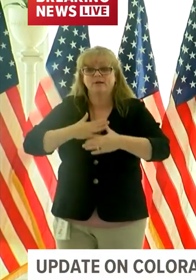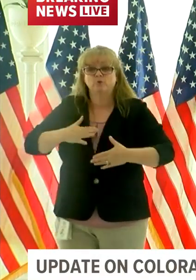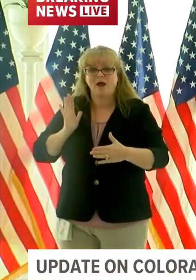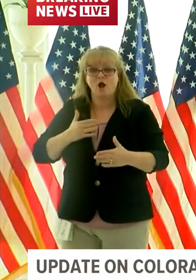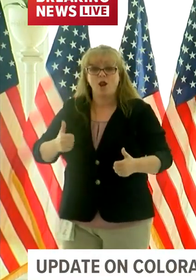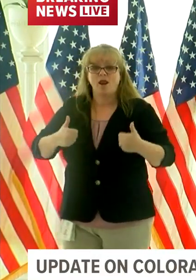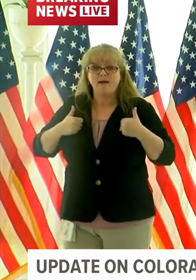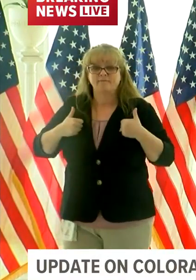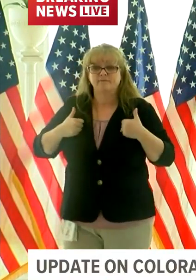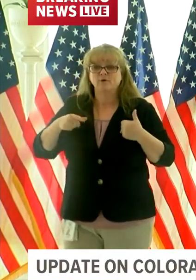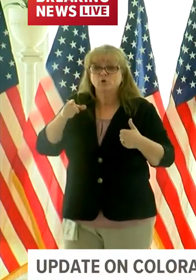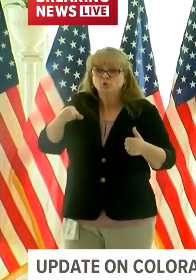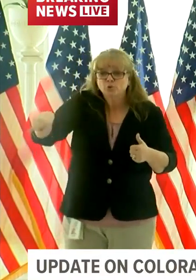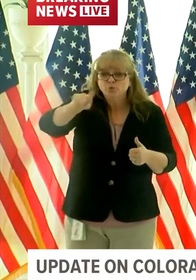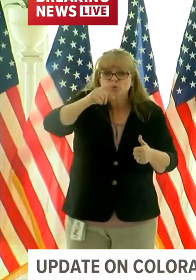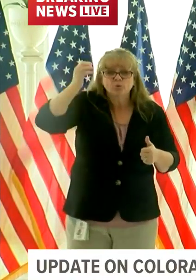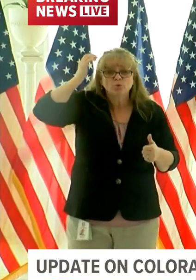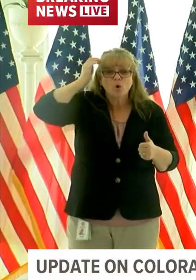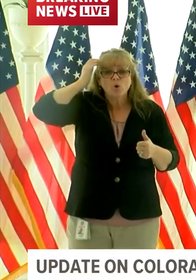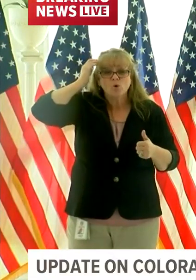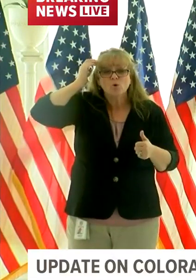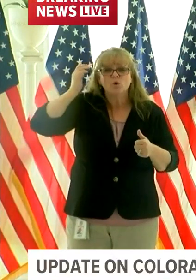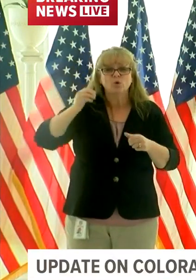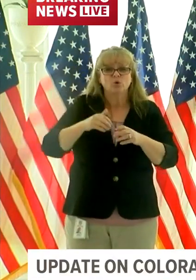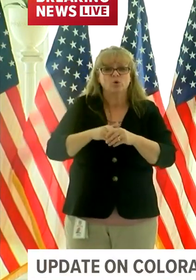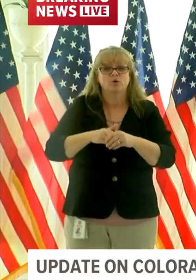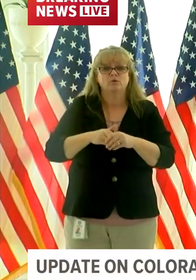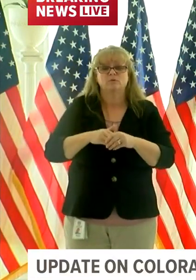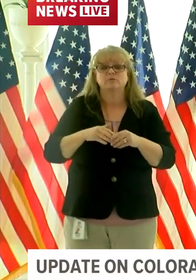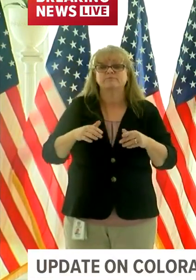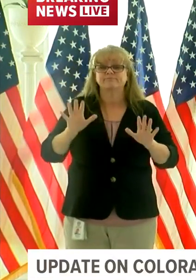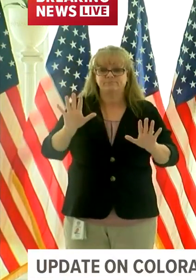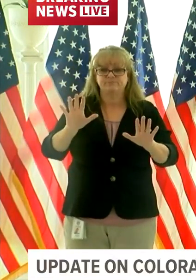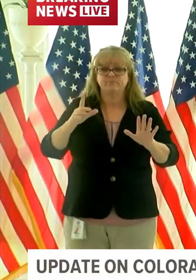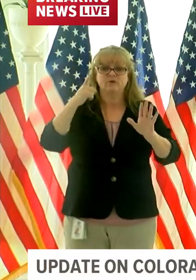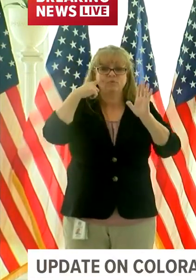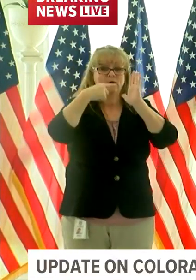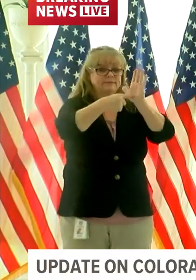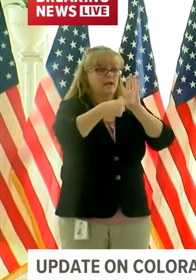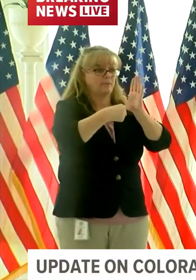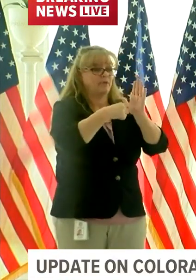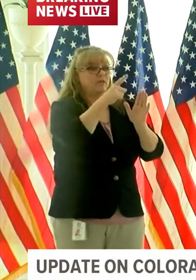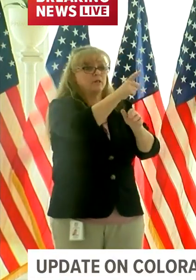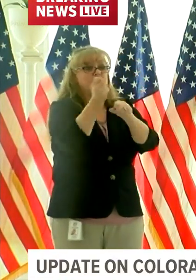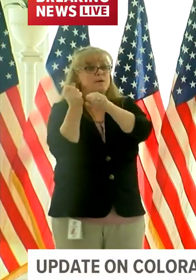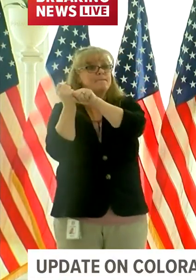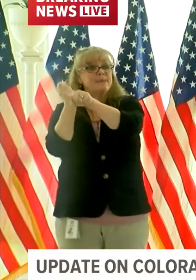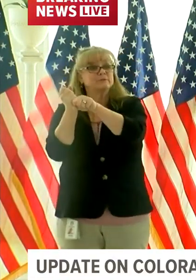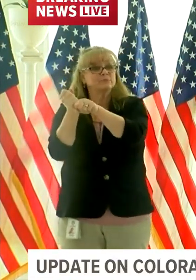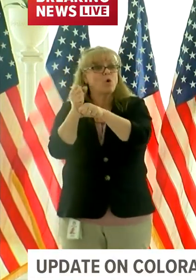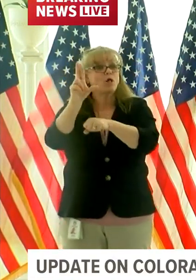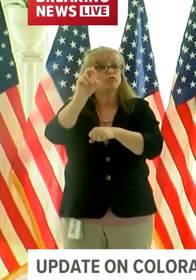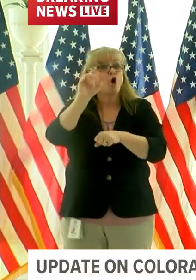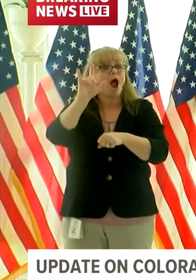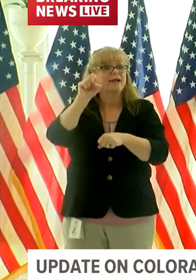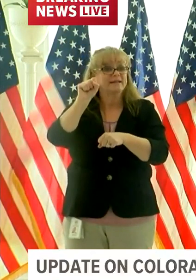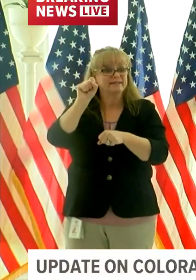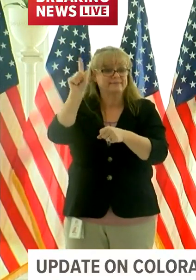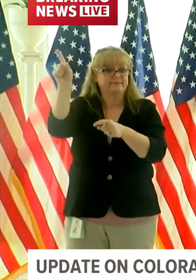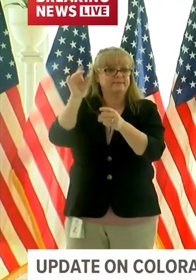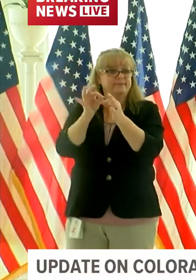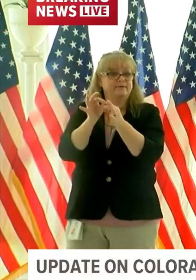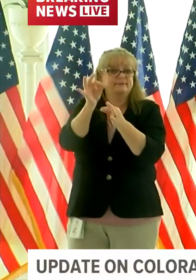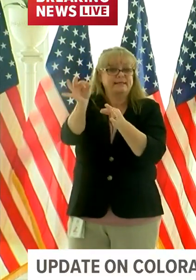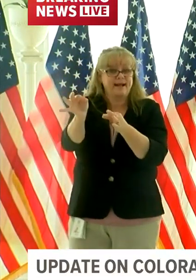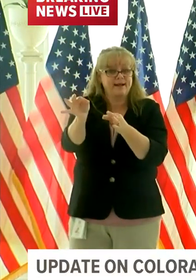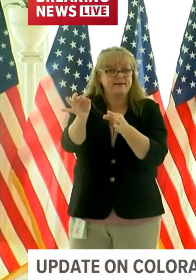only, is, for instance, Major League Baseball delayed, but if somehow they change their decision and open at Coors Field, and Stefan and I are usually there